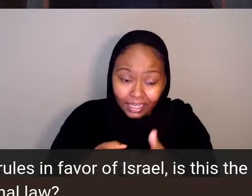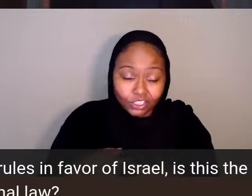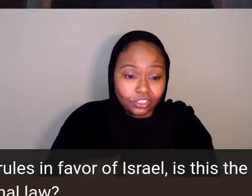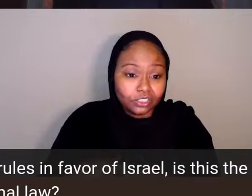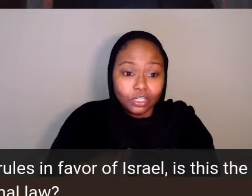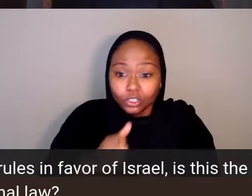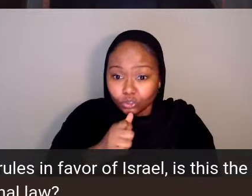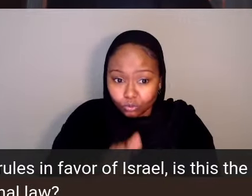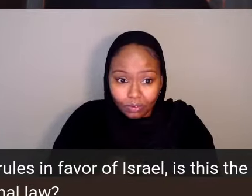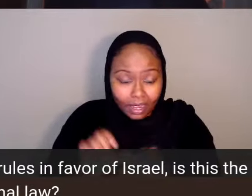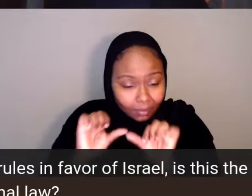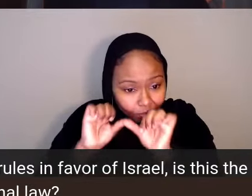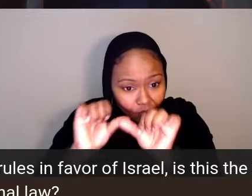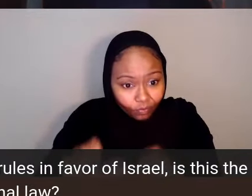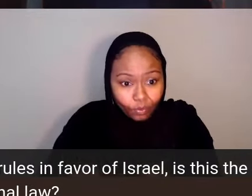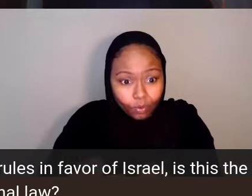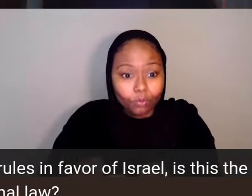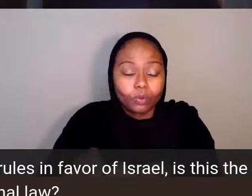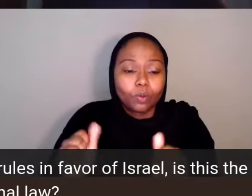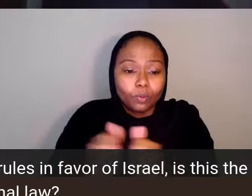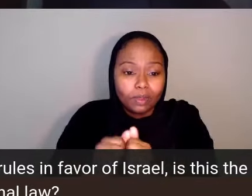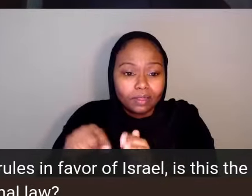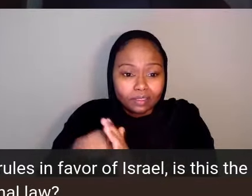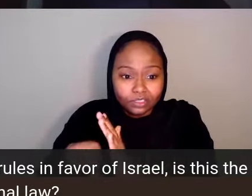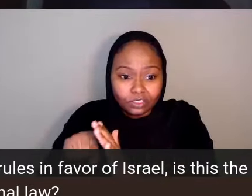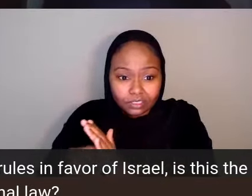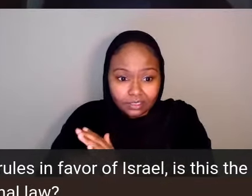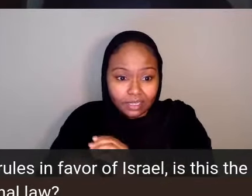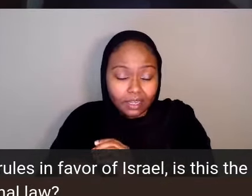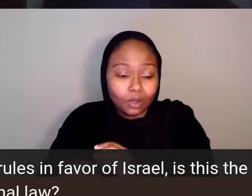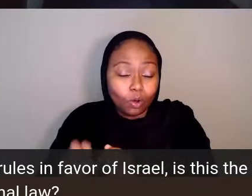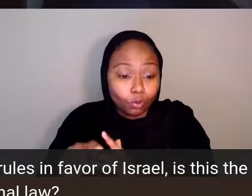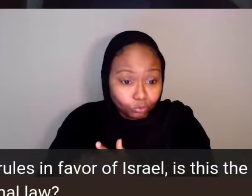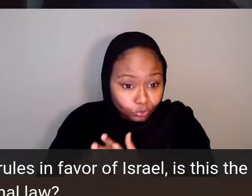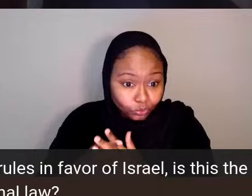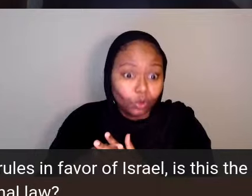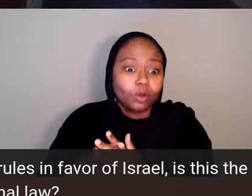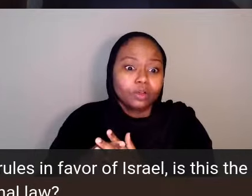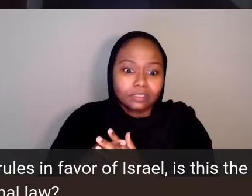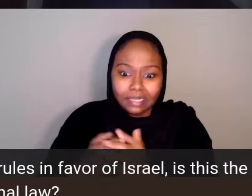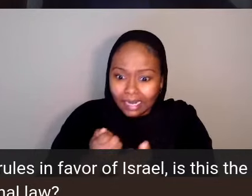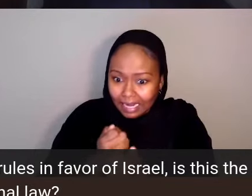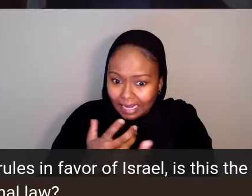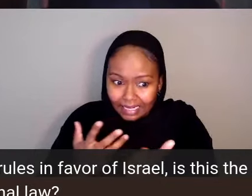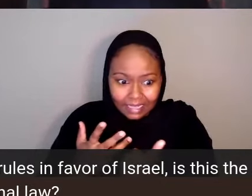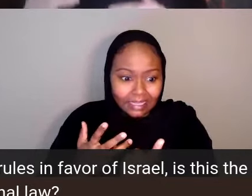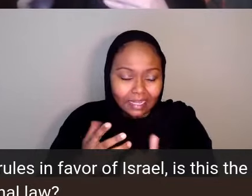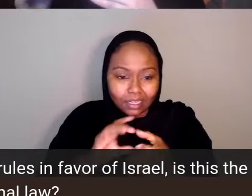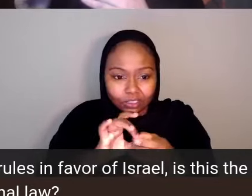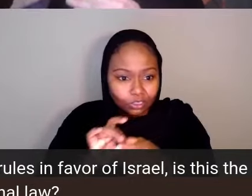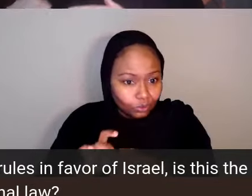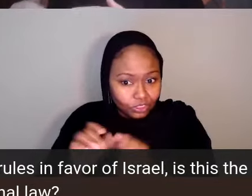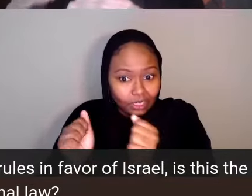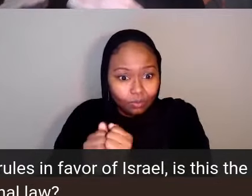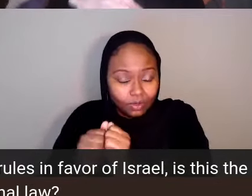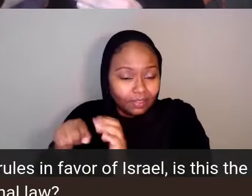other forms of liability regarding genocide. And at